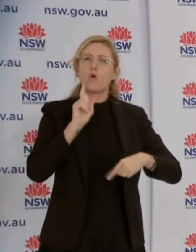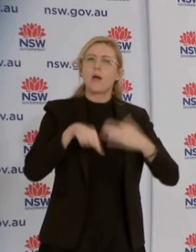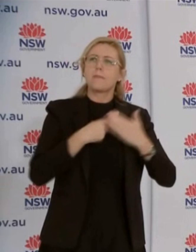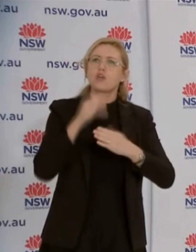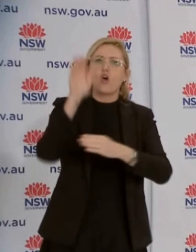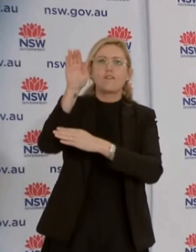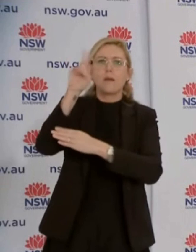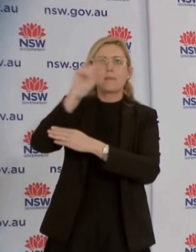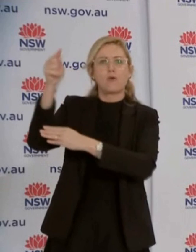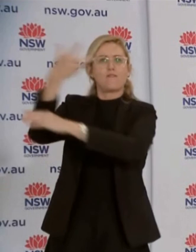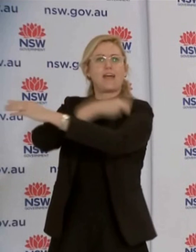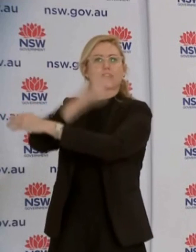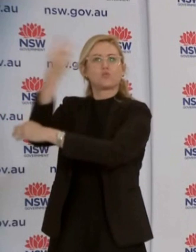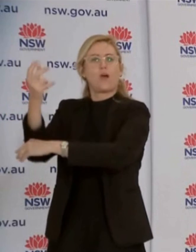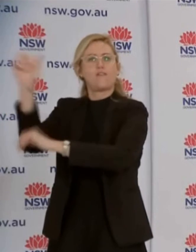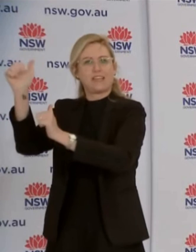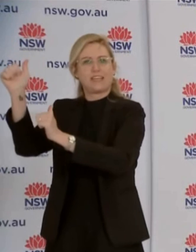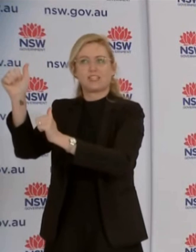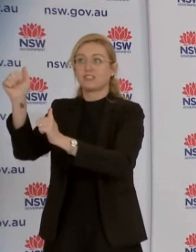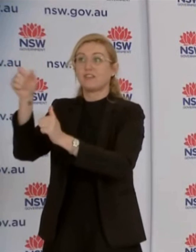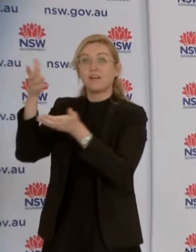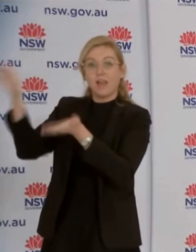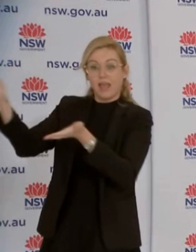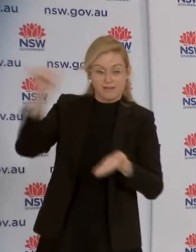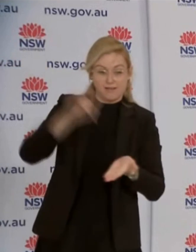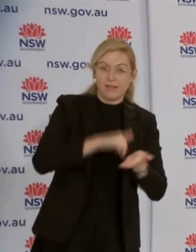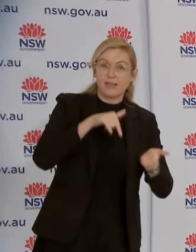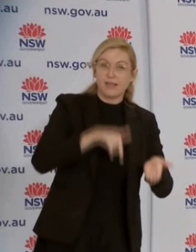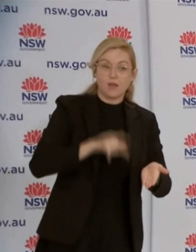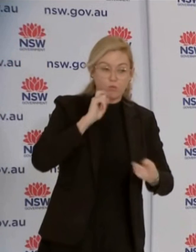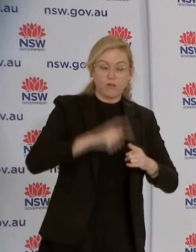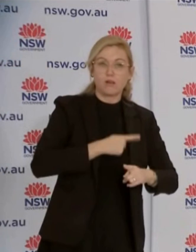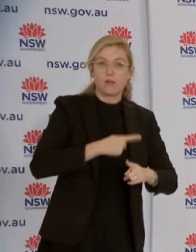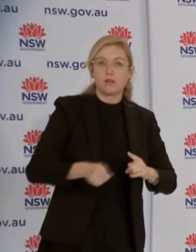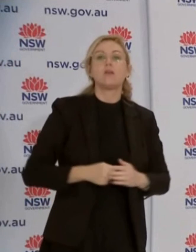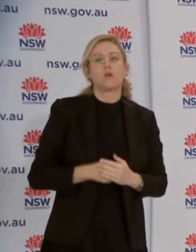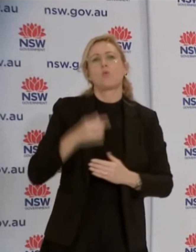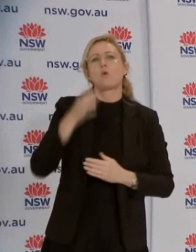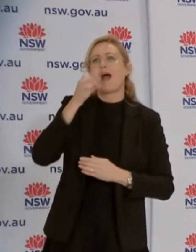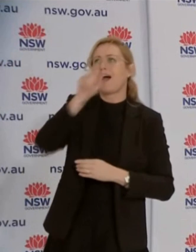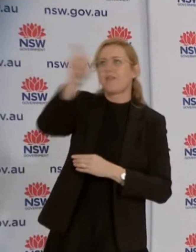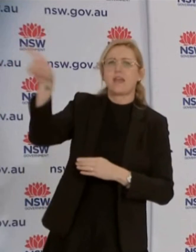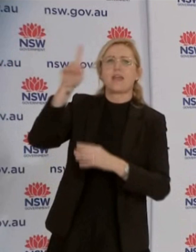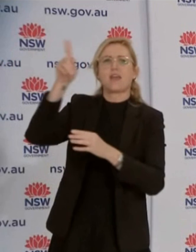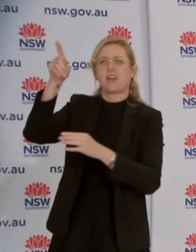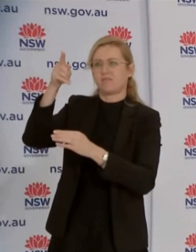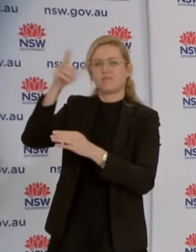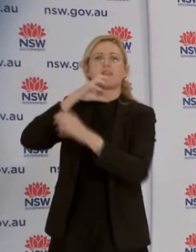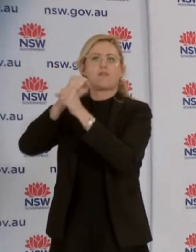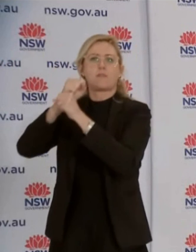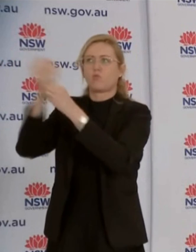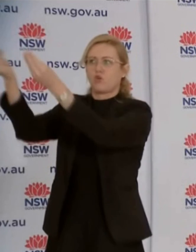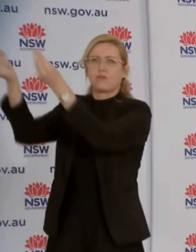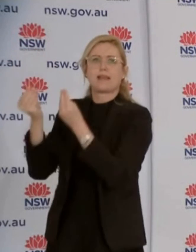federal authorities will give us a list of vaccines which are regarded as safe for people to be vaccinated. So New South Wales will obviously honour that.